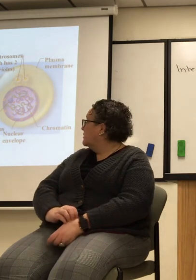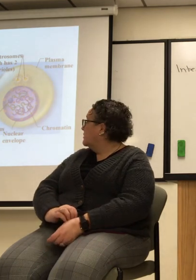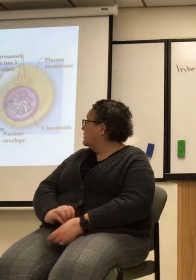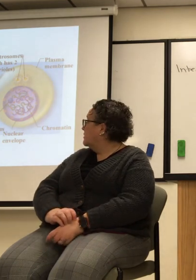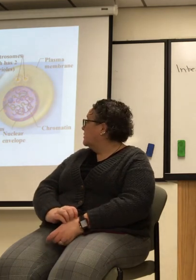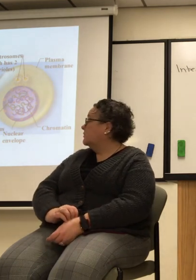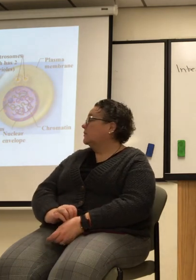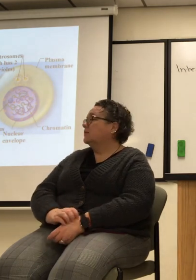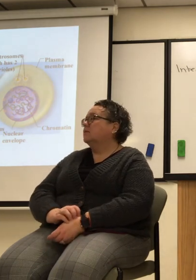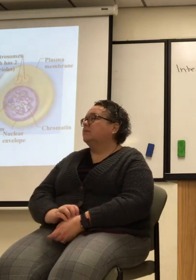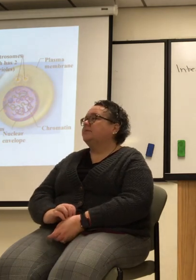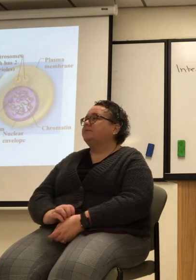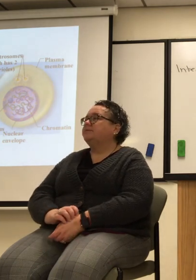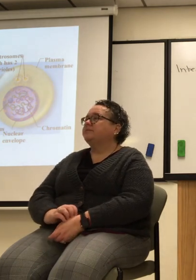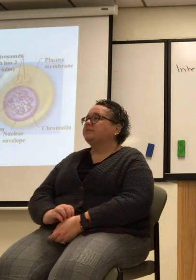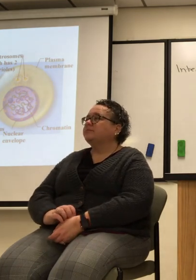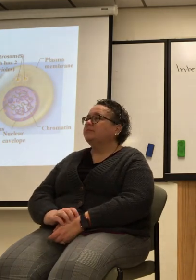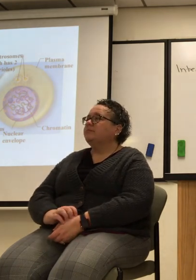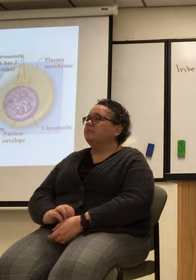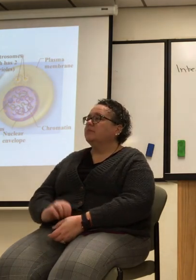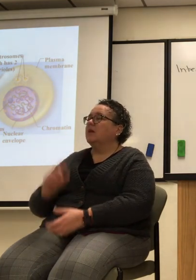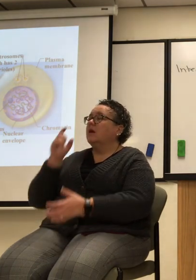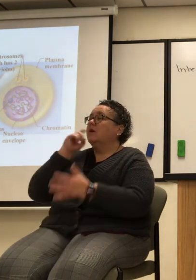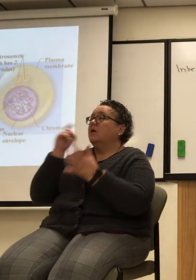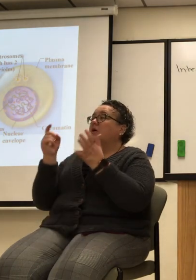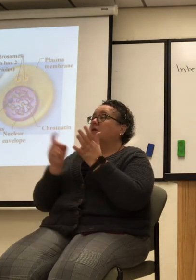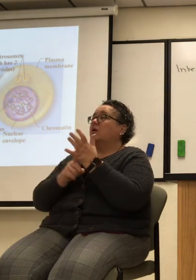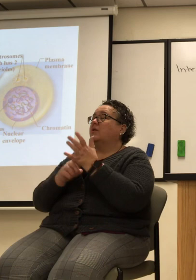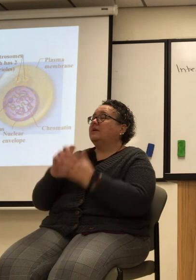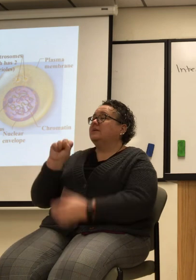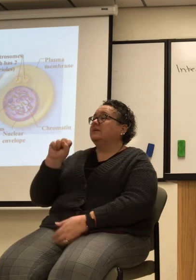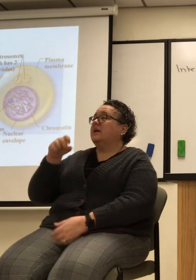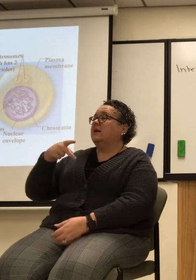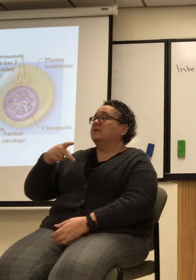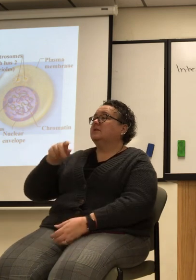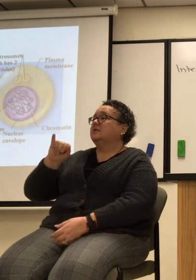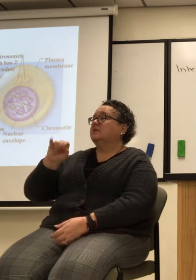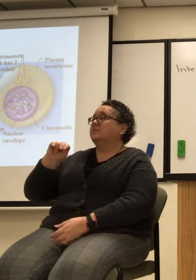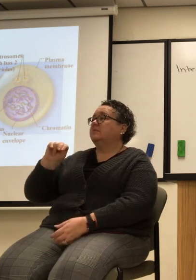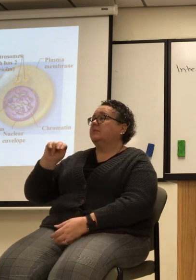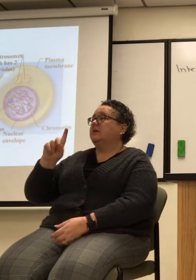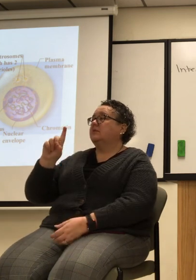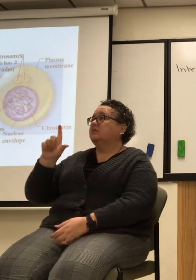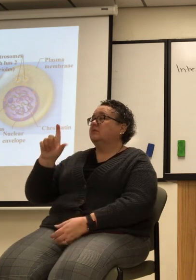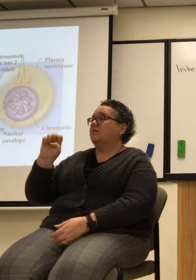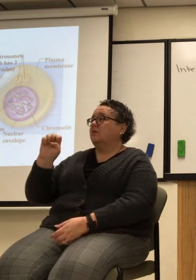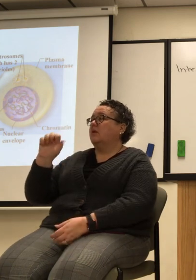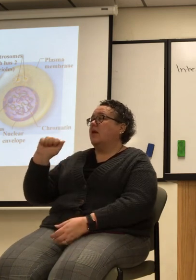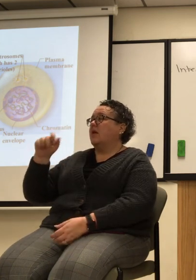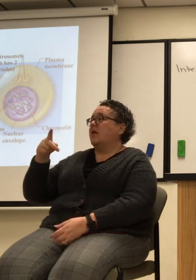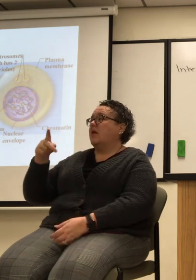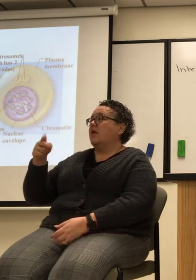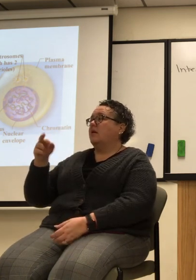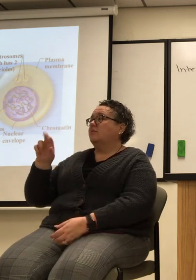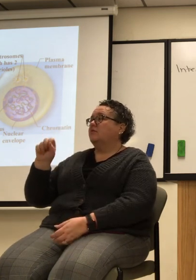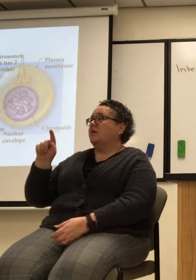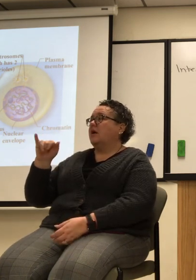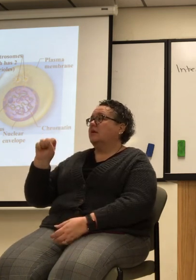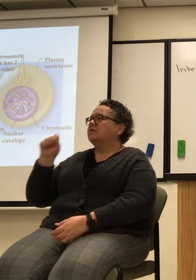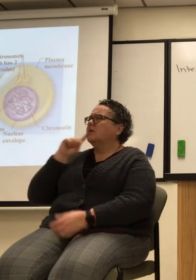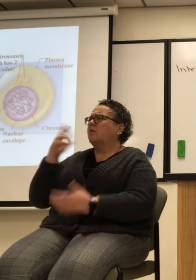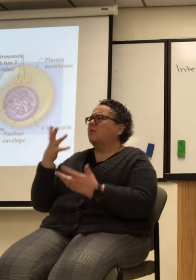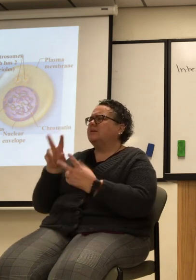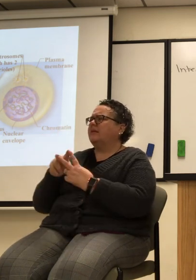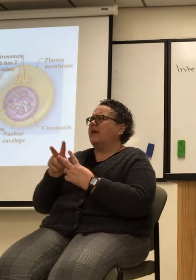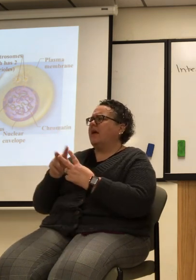I'll take note of what's called the spindle apparatus, which involves the two centrosomes. What's going on with that?